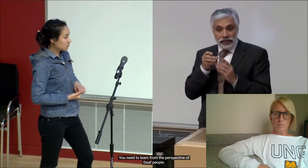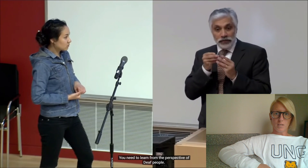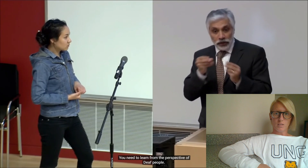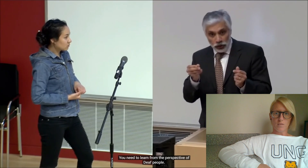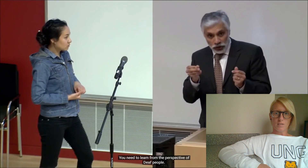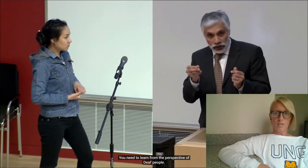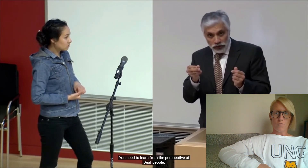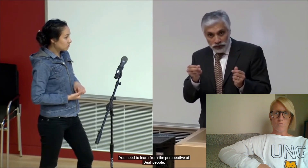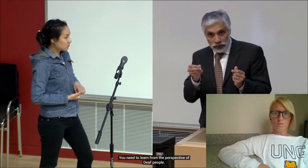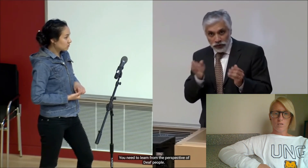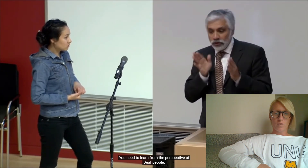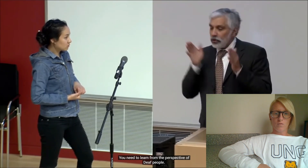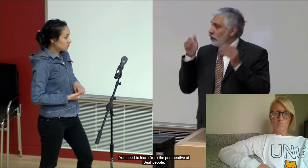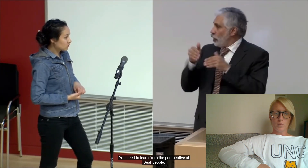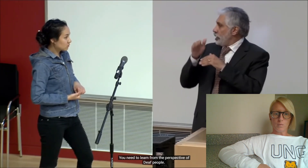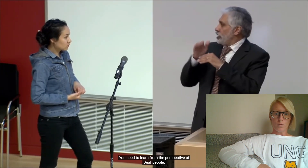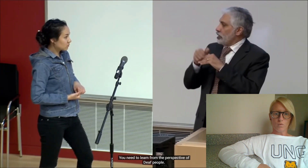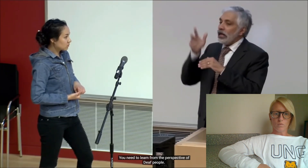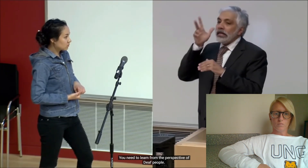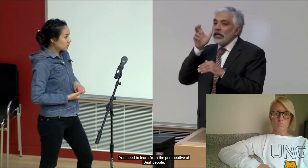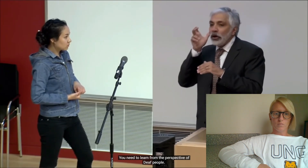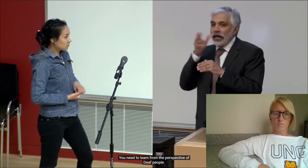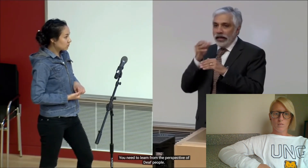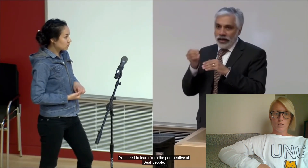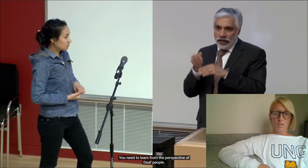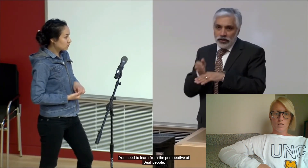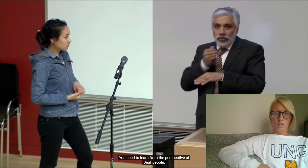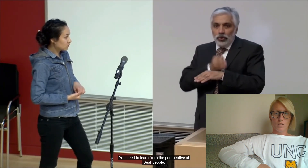You It's a need to learn from the perspective that perspective of deaf people.